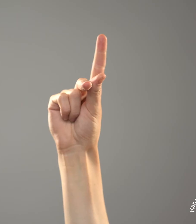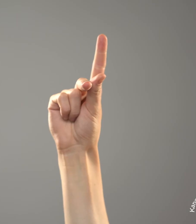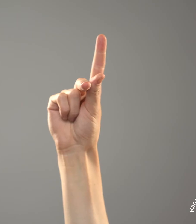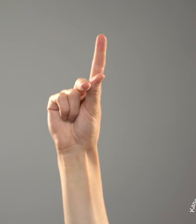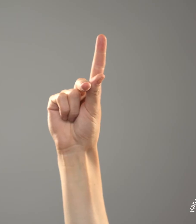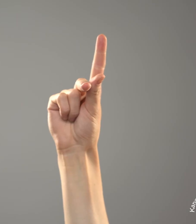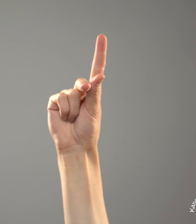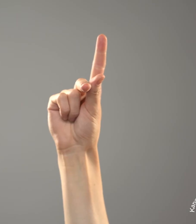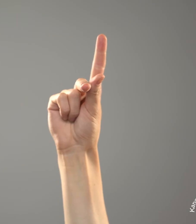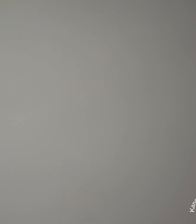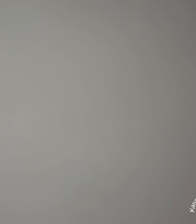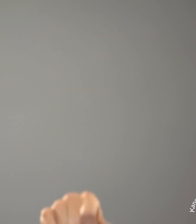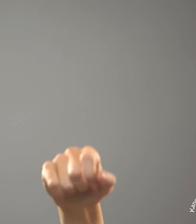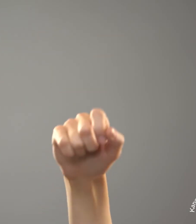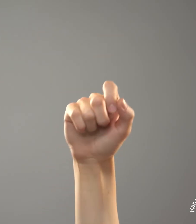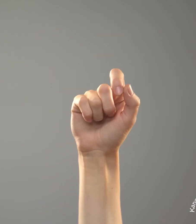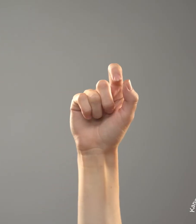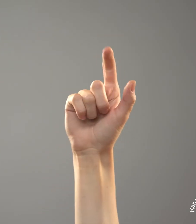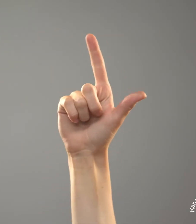K